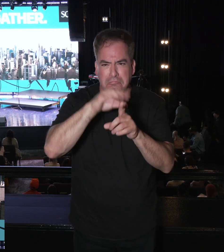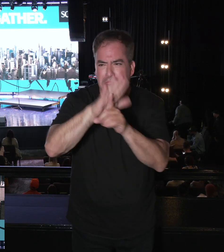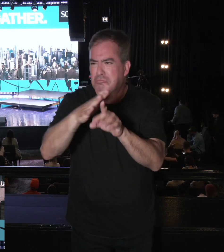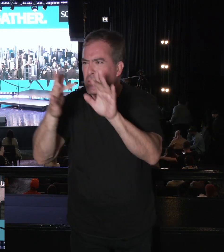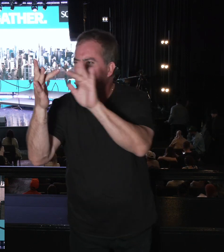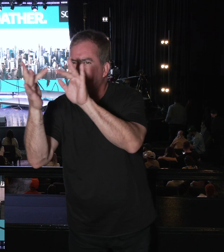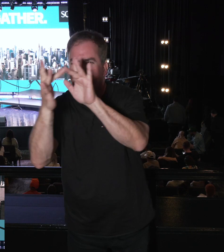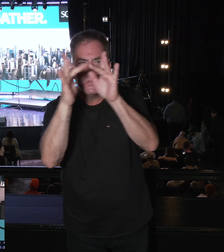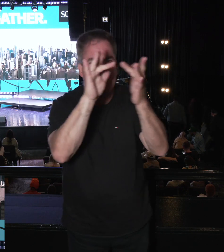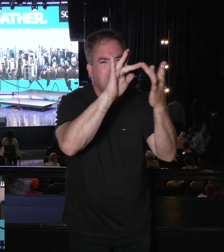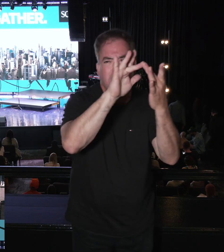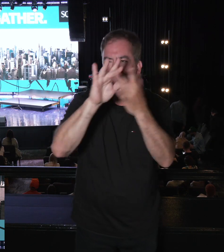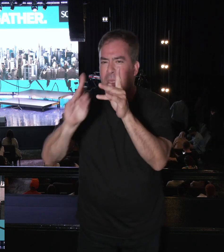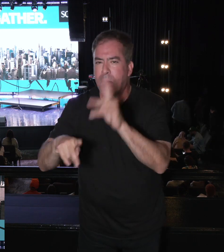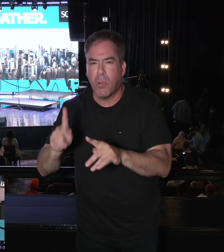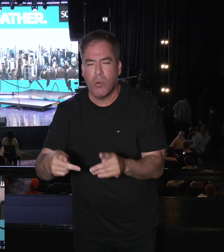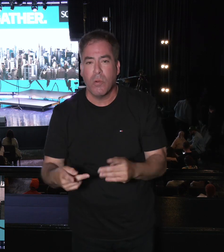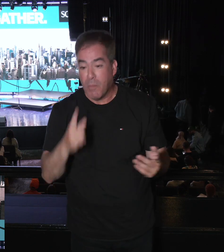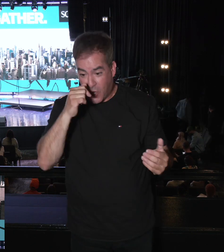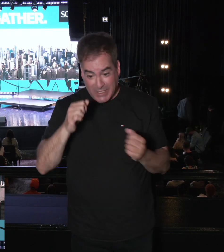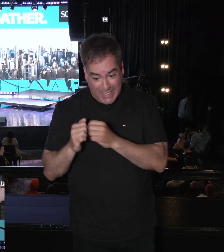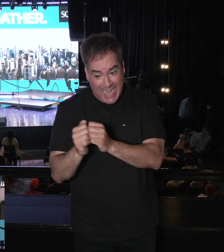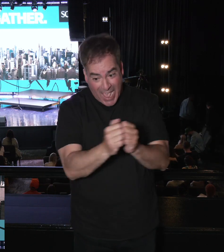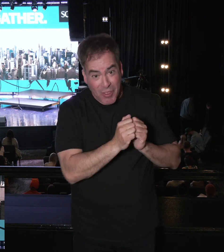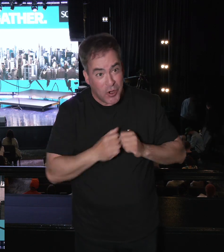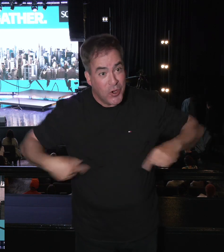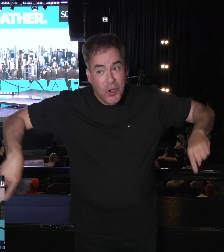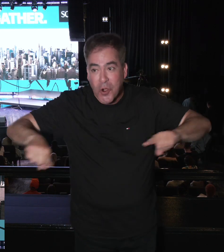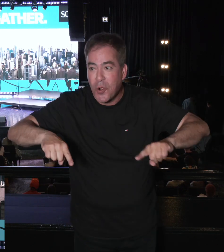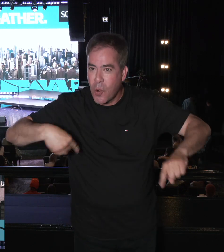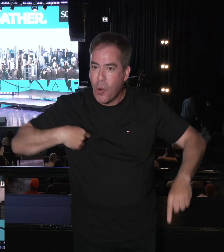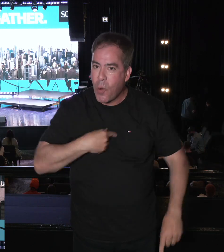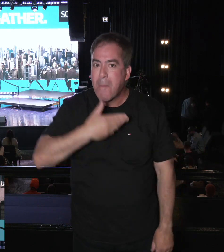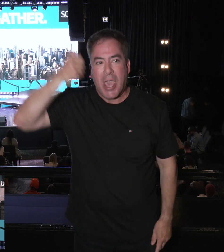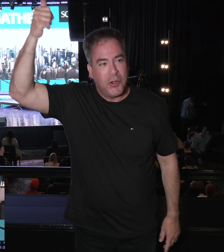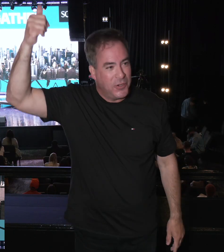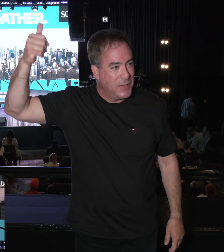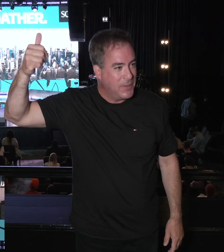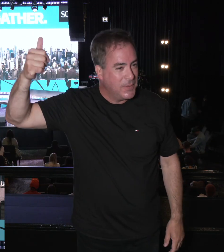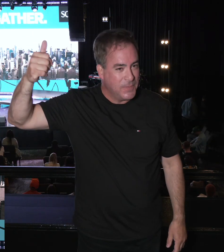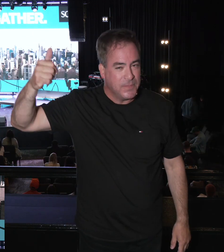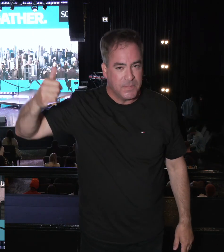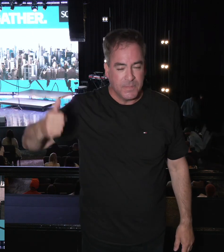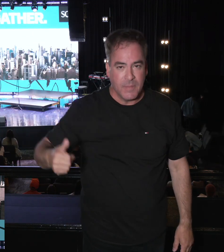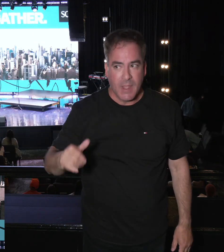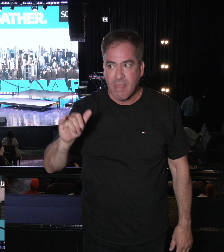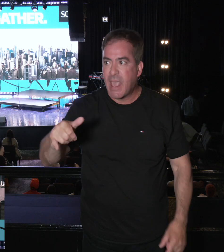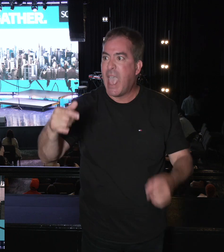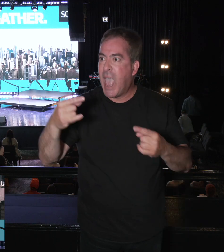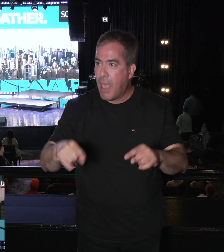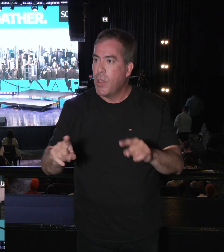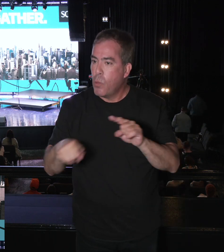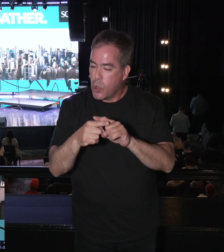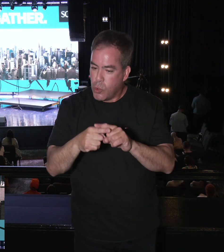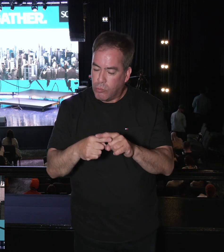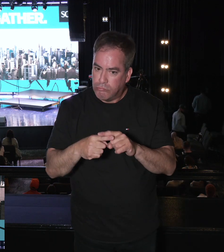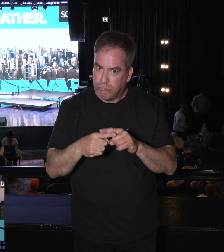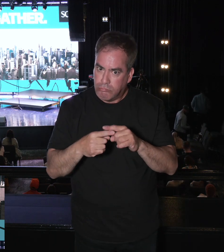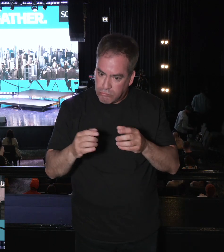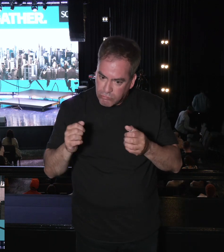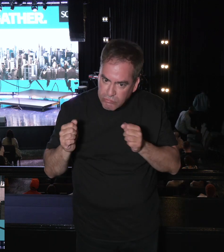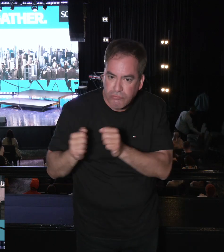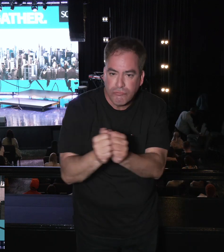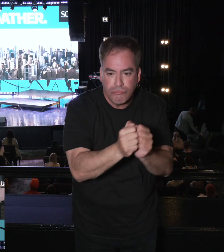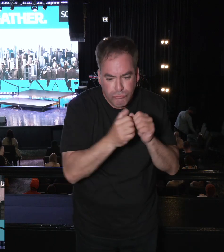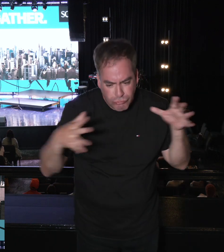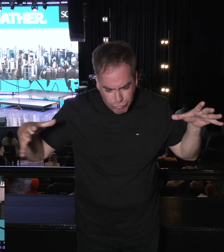together, and we grow believers together, because together we are better. See, this is what happens when we gather. This is what happens